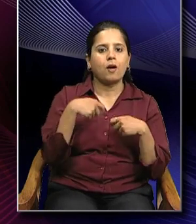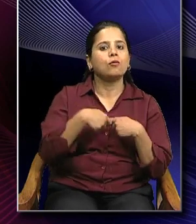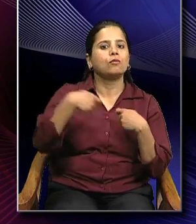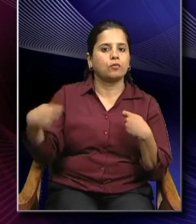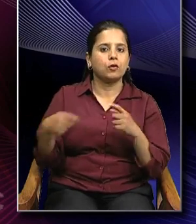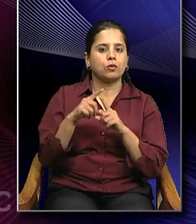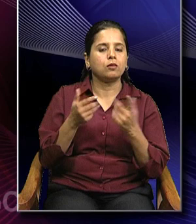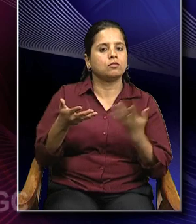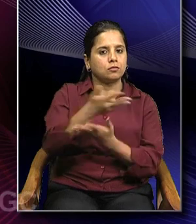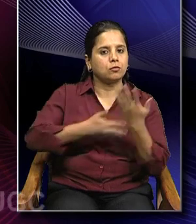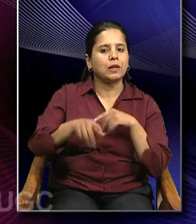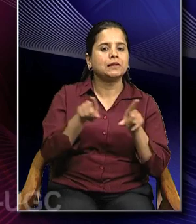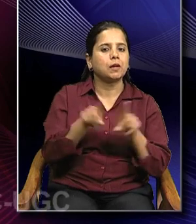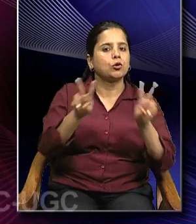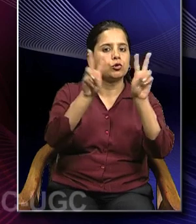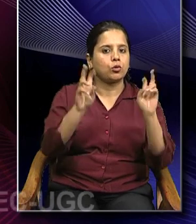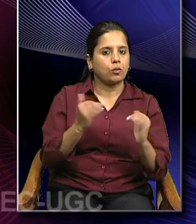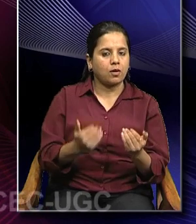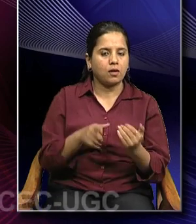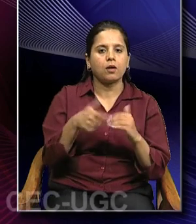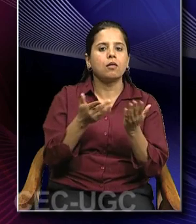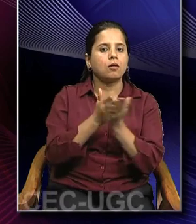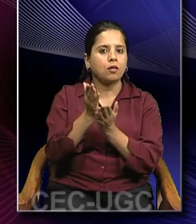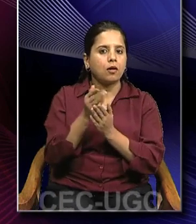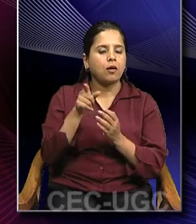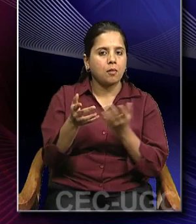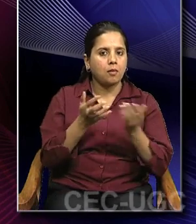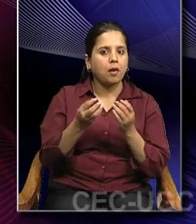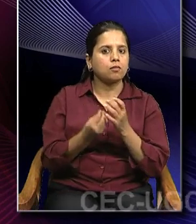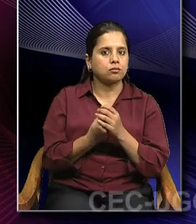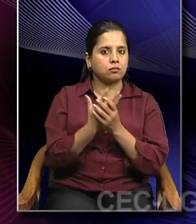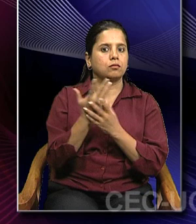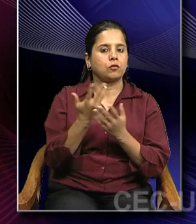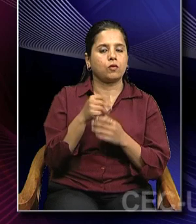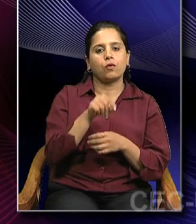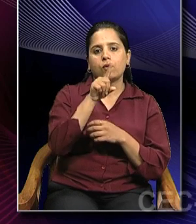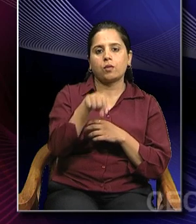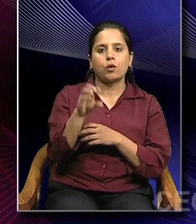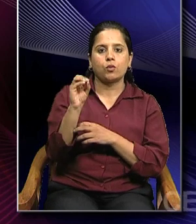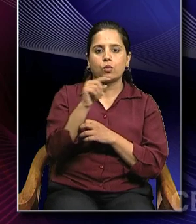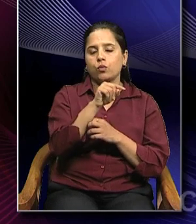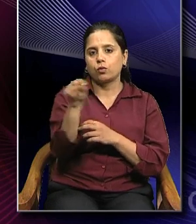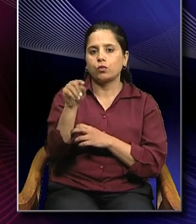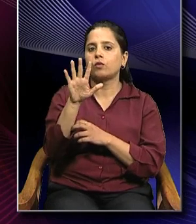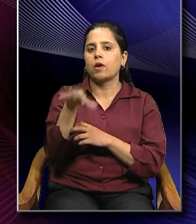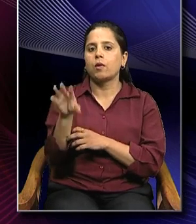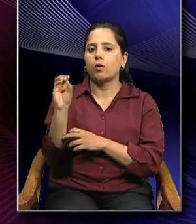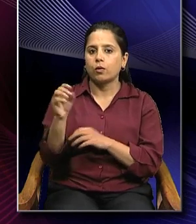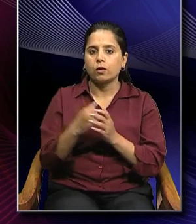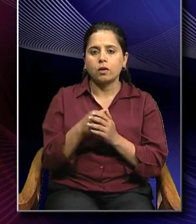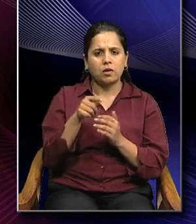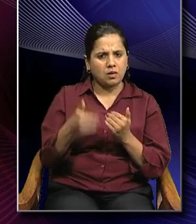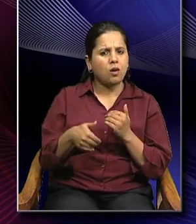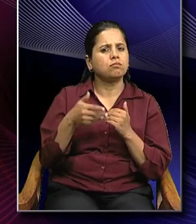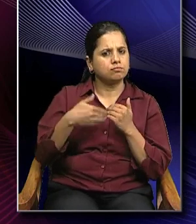our discussion on the same topic, the way marketing has evolved from marketing 1.0 to 5.0, and still it